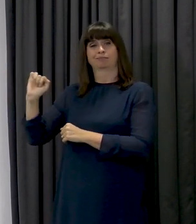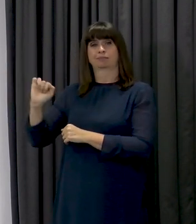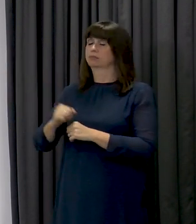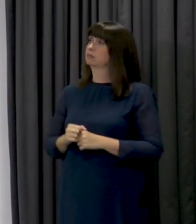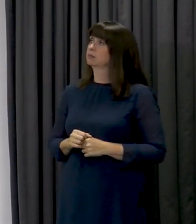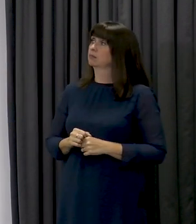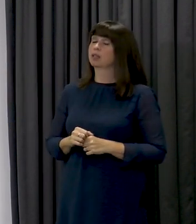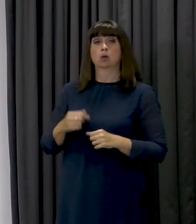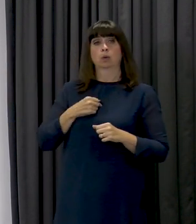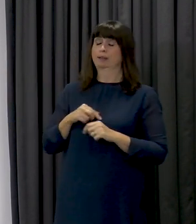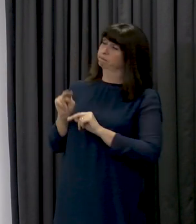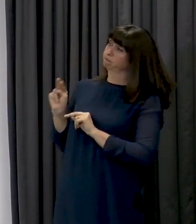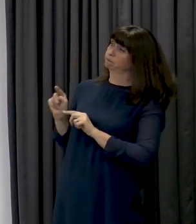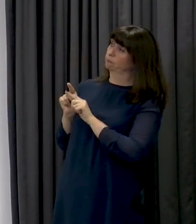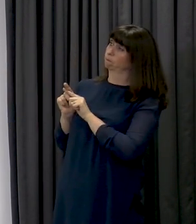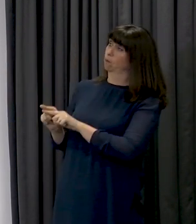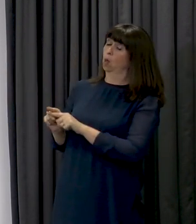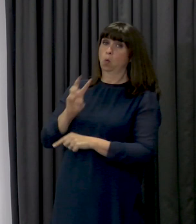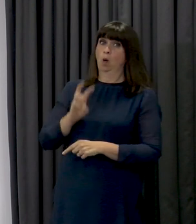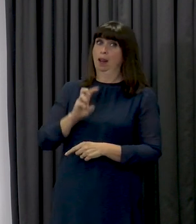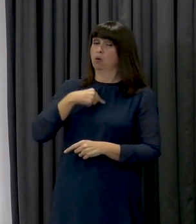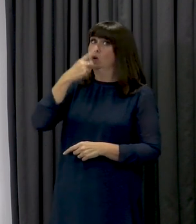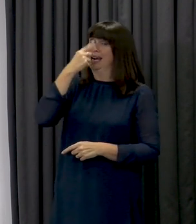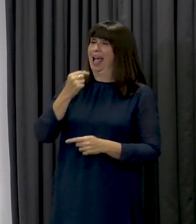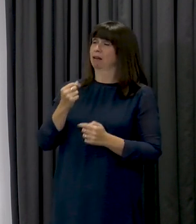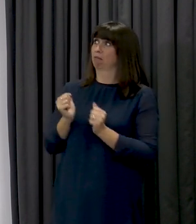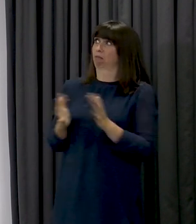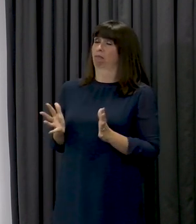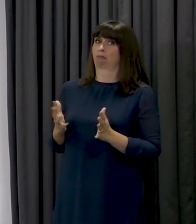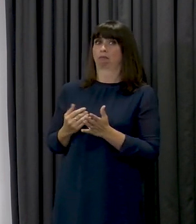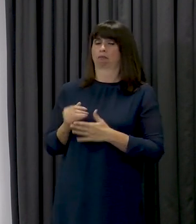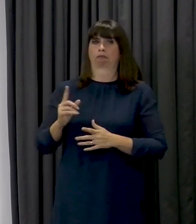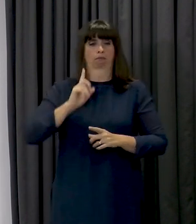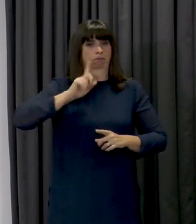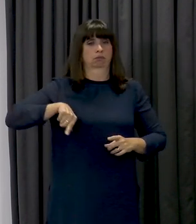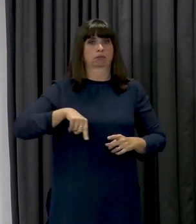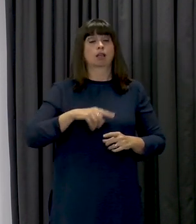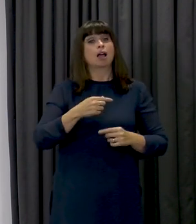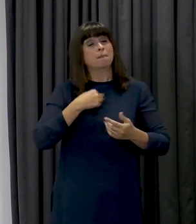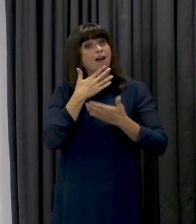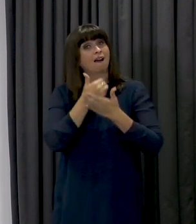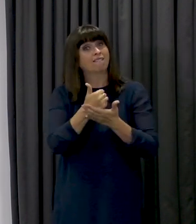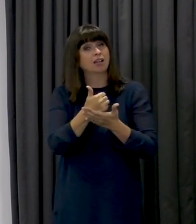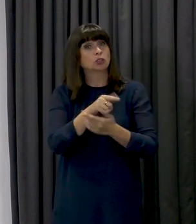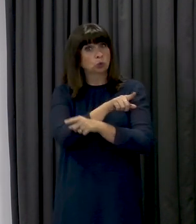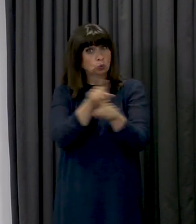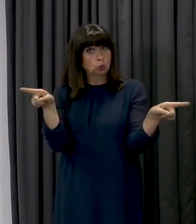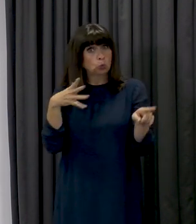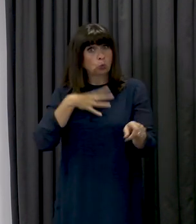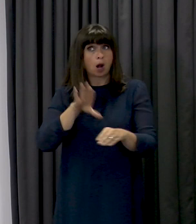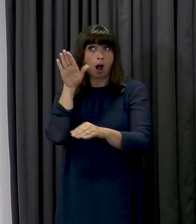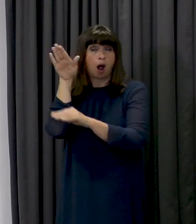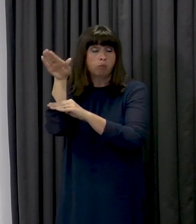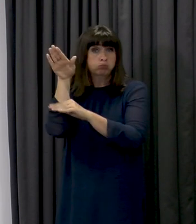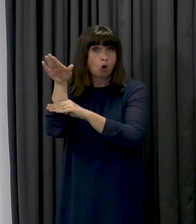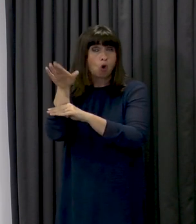in Wales. My advice to people in Wales who are thinking of travelling abroad is just to be very careful and conscious